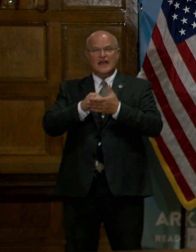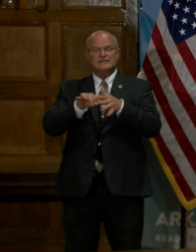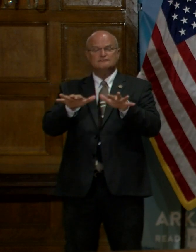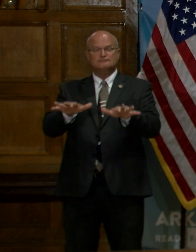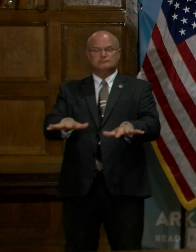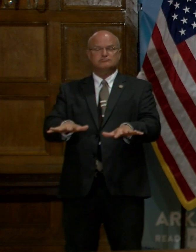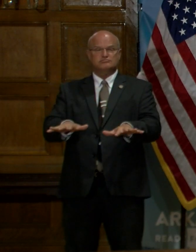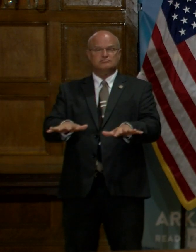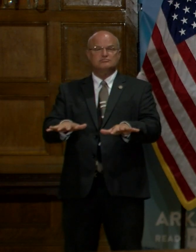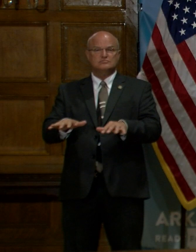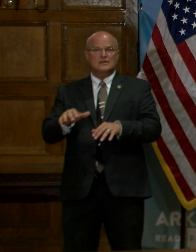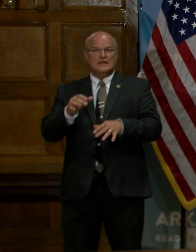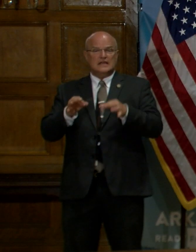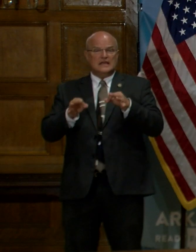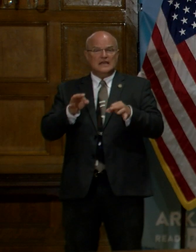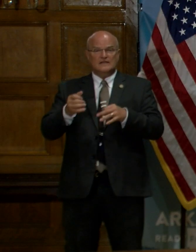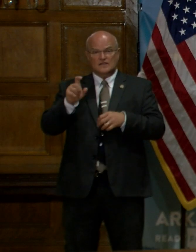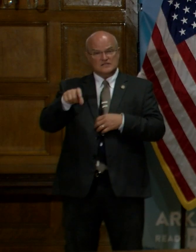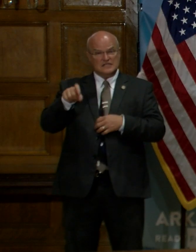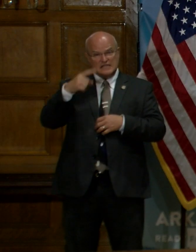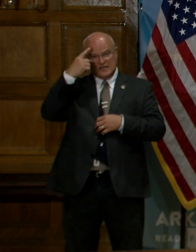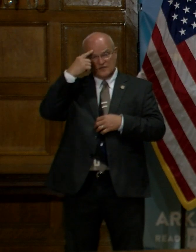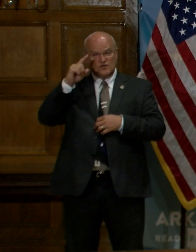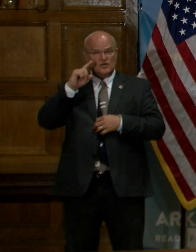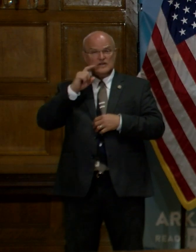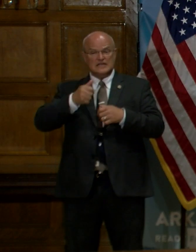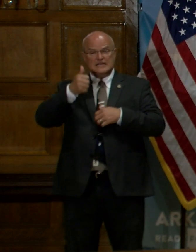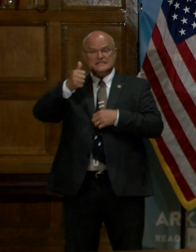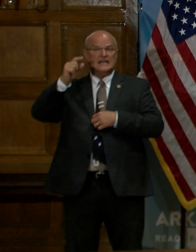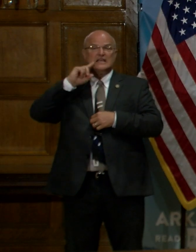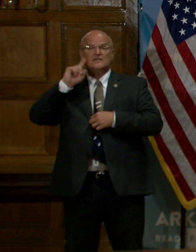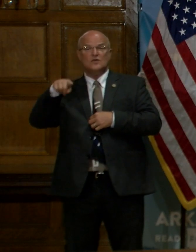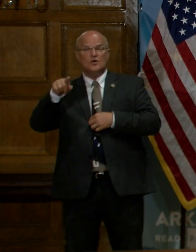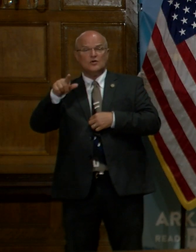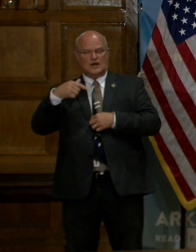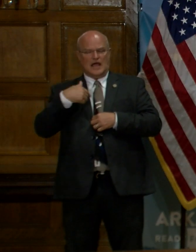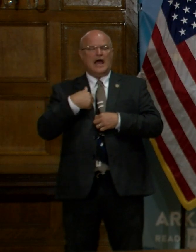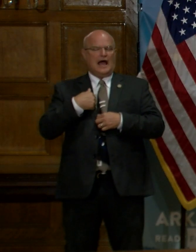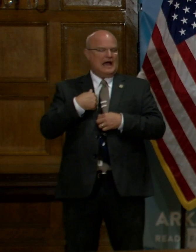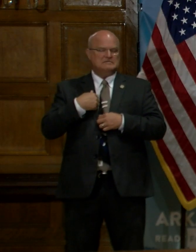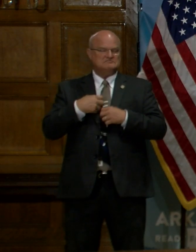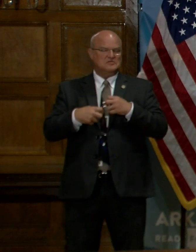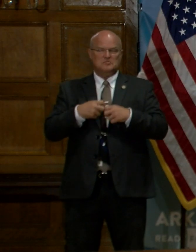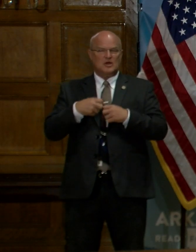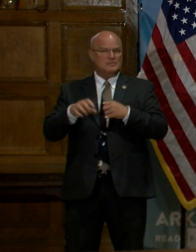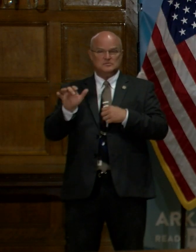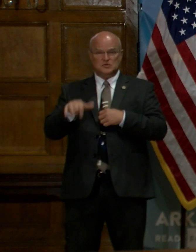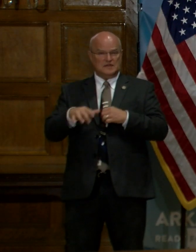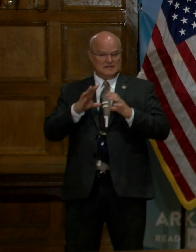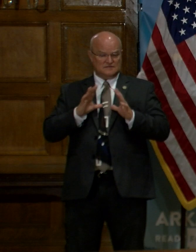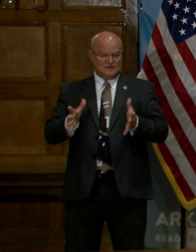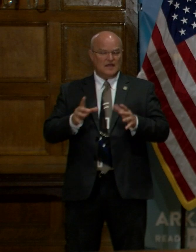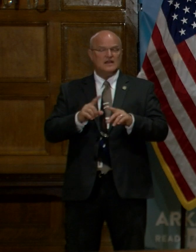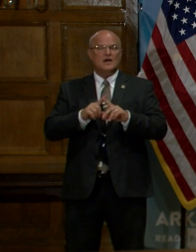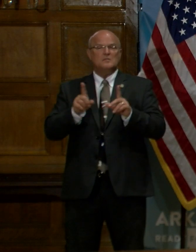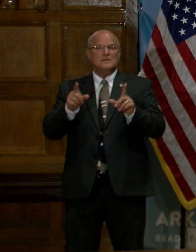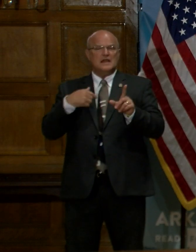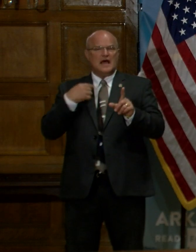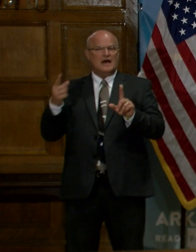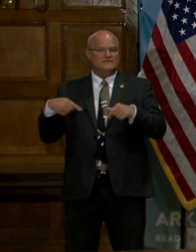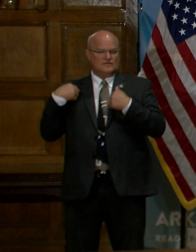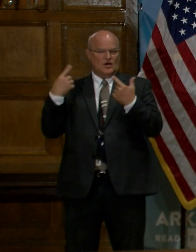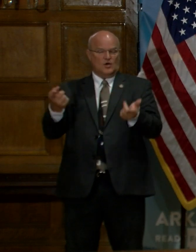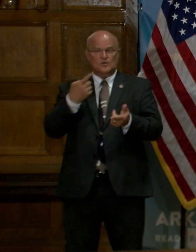rest. If there is a need for an executive order down the road, I certainly have no problem with doing that, but I've